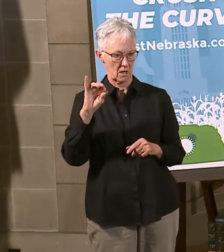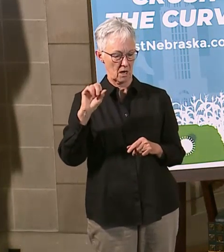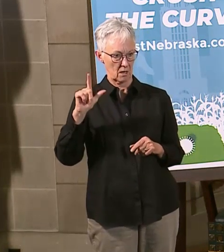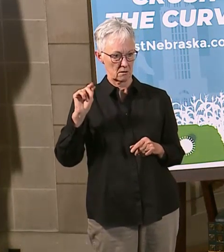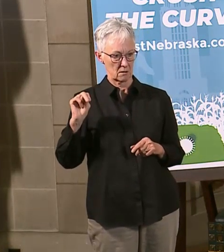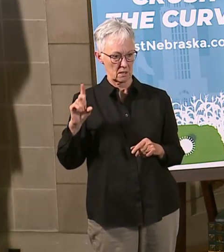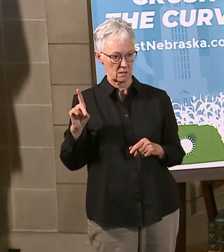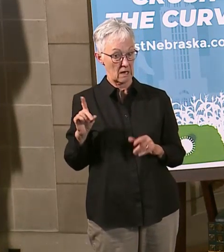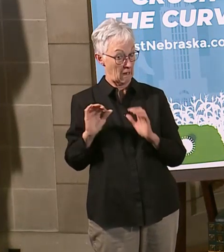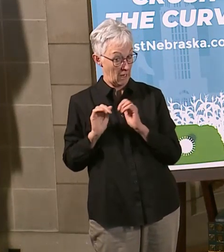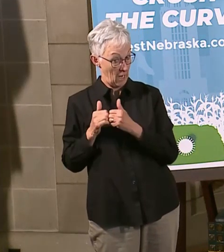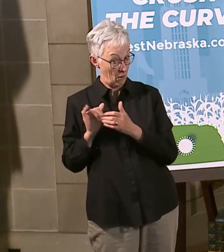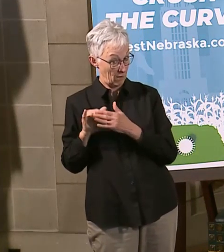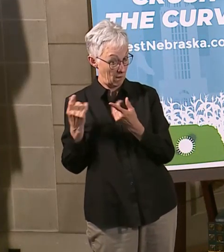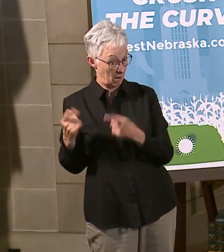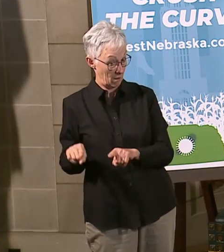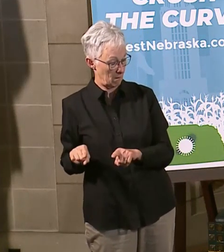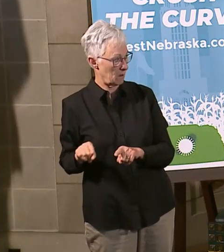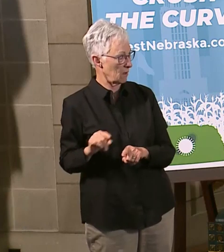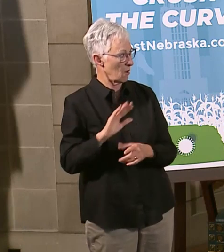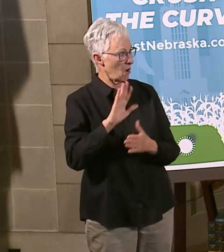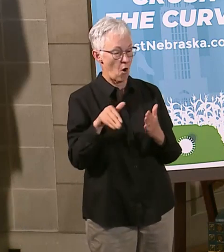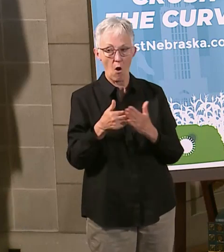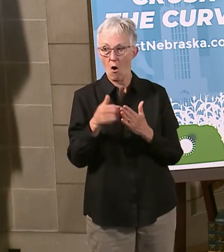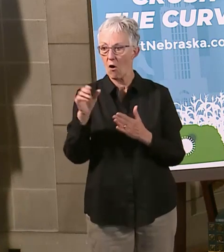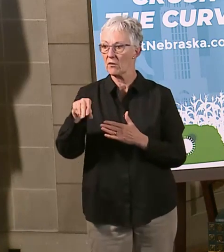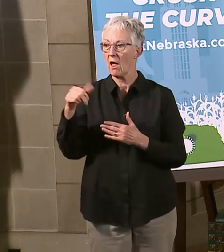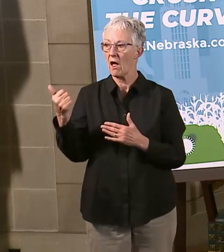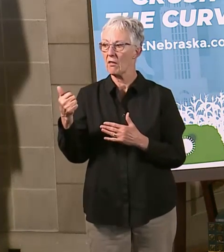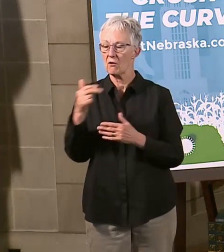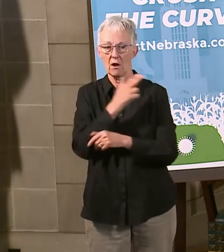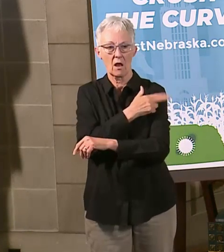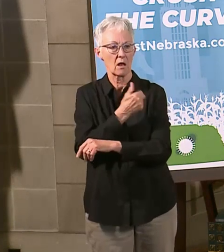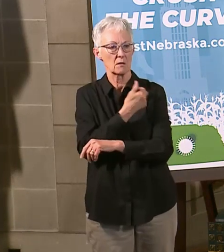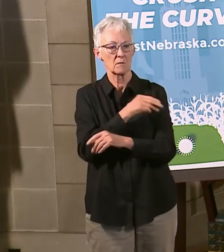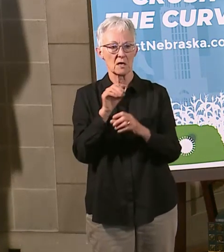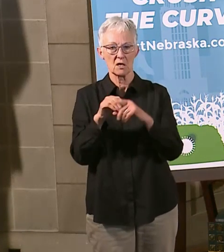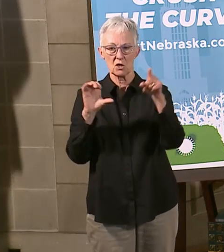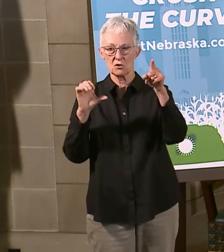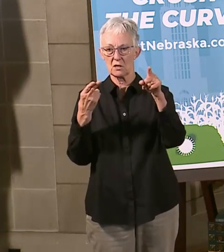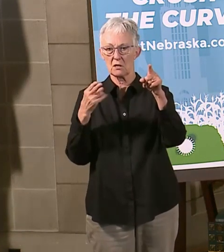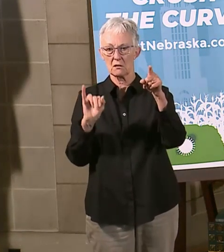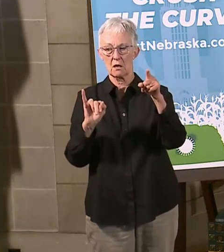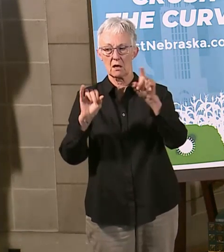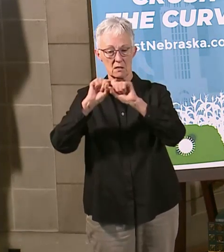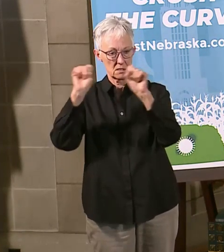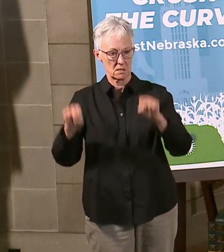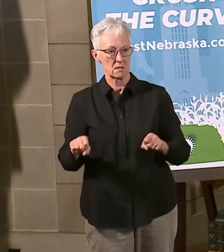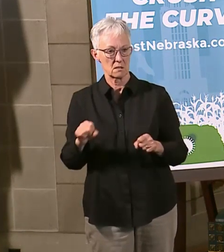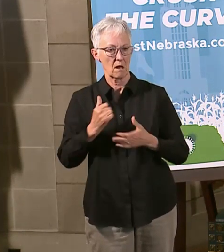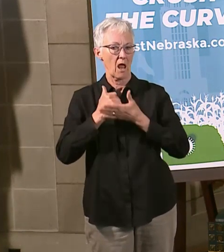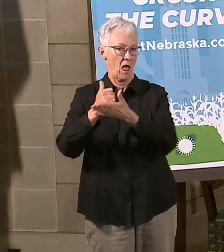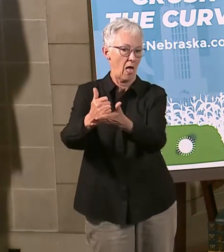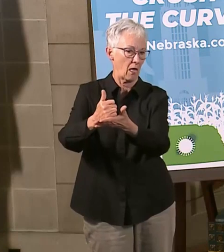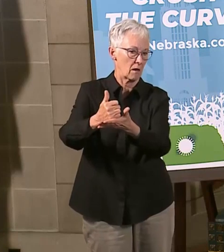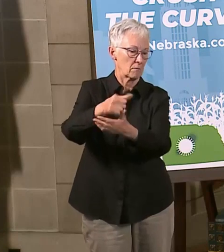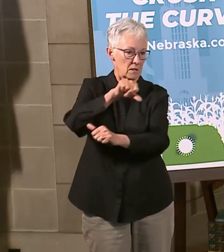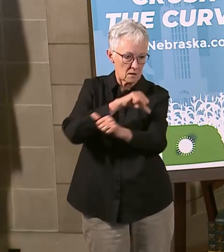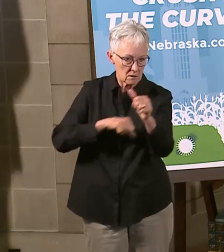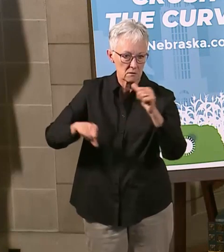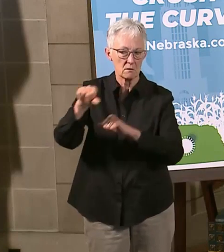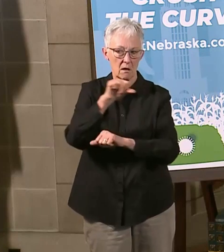the cooperation of all the other hospitals in the CHI system, as well as throughout the state of Nebraska. So